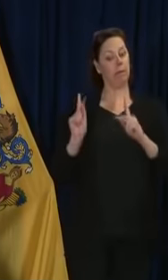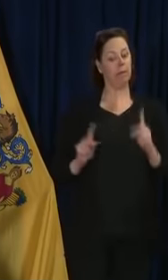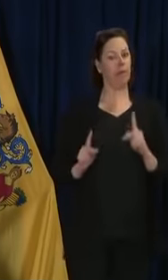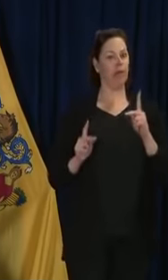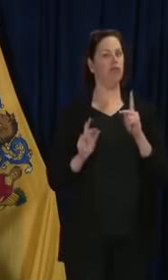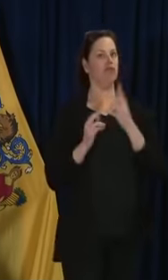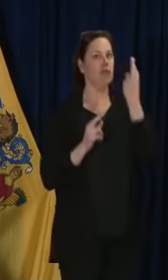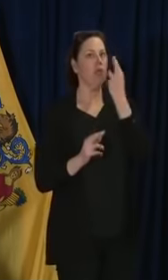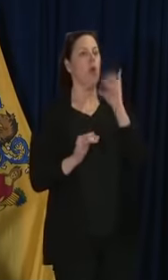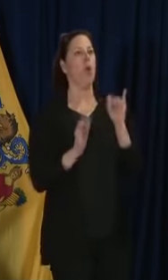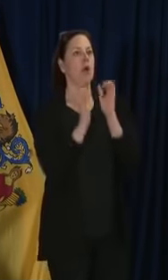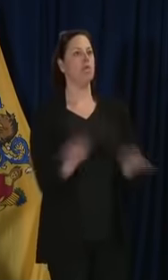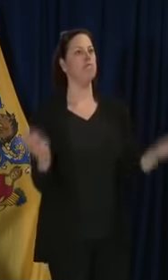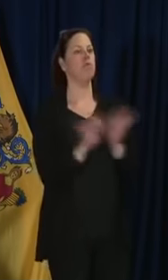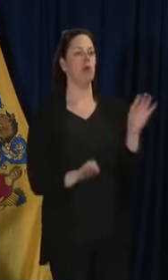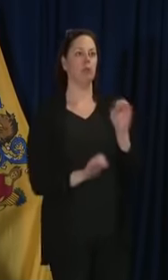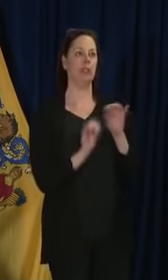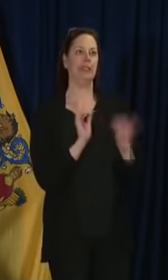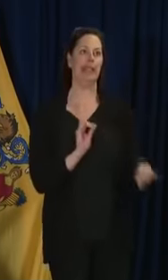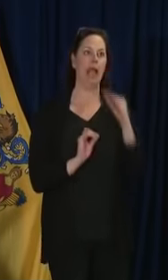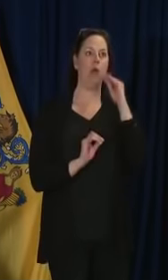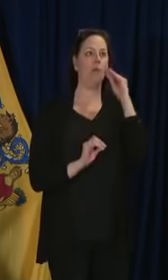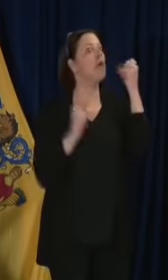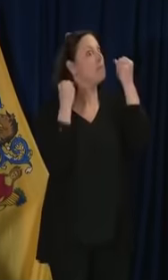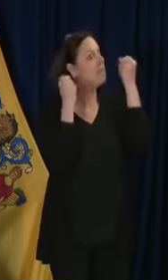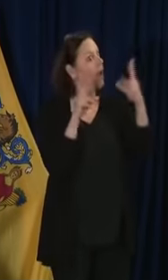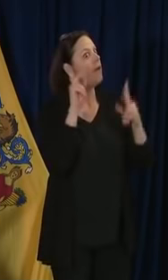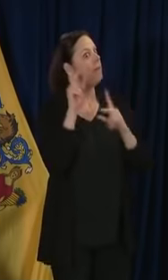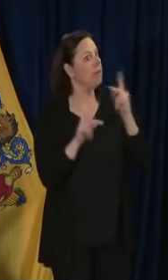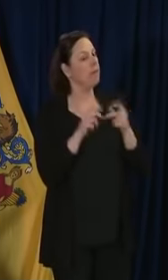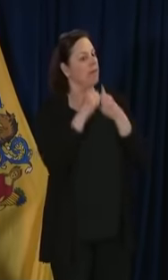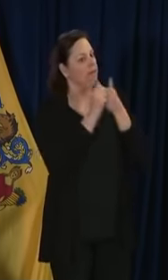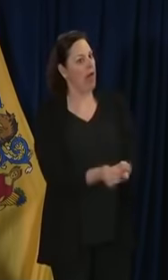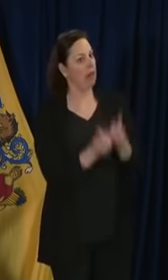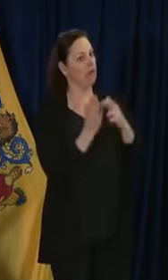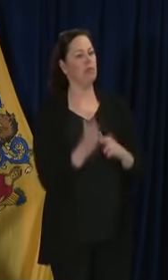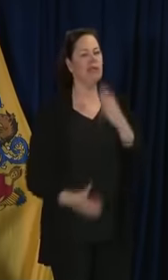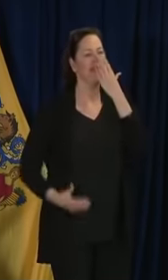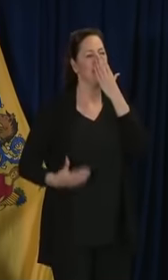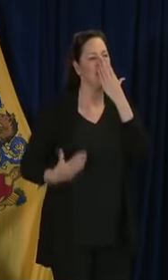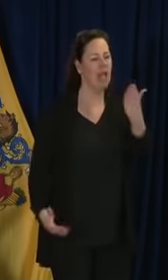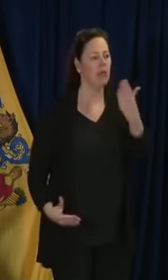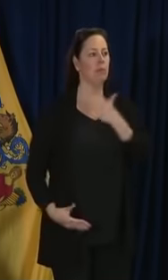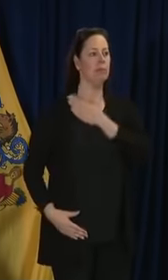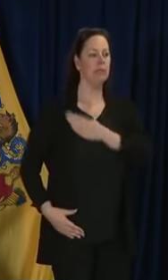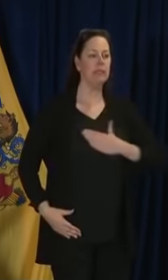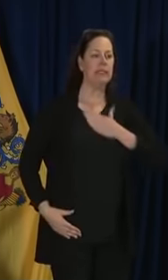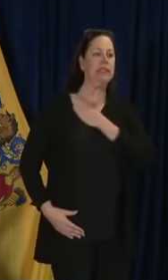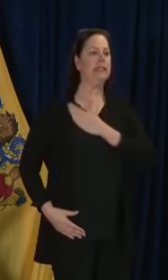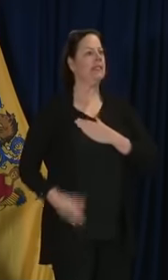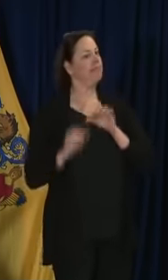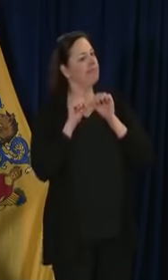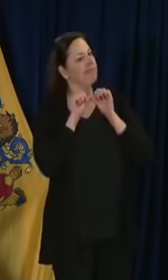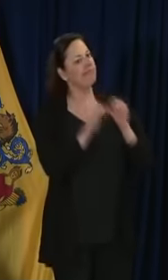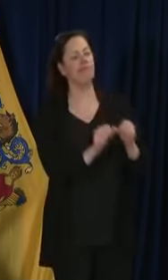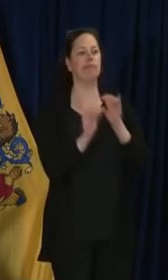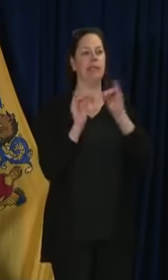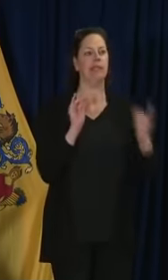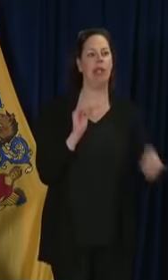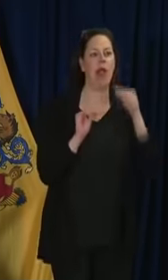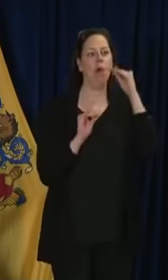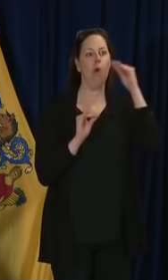heart during this emergency, and there are millions of you, I thank you. And I urge you to continue doing what you're doing and to keep being